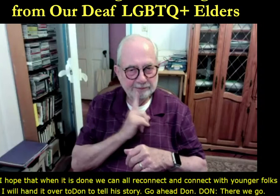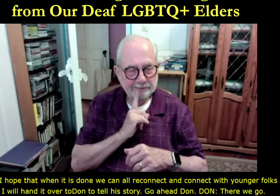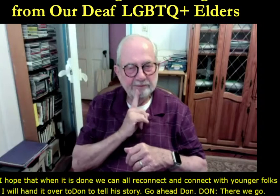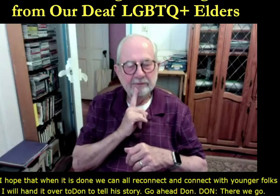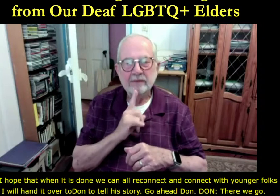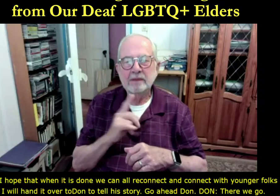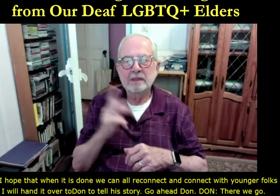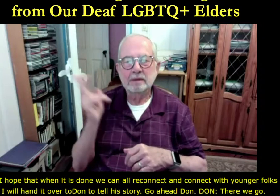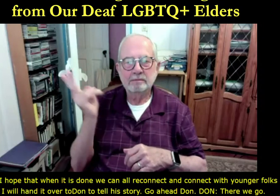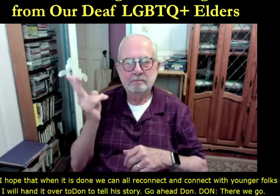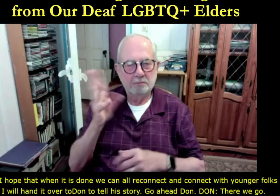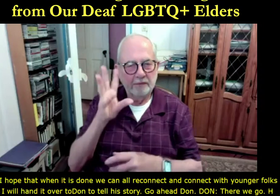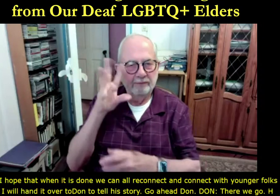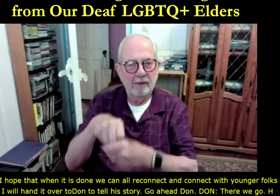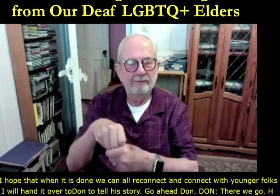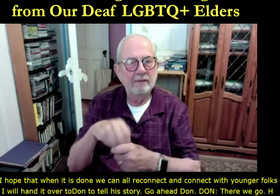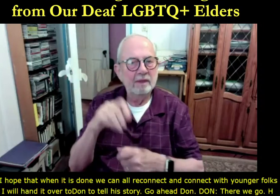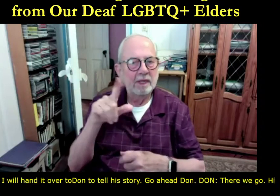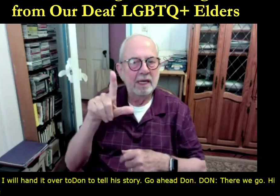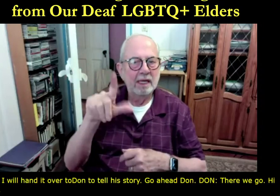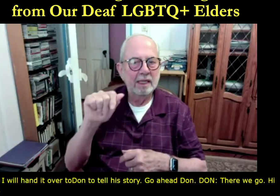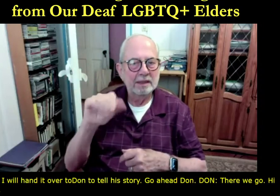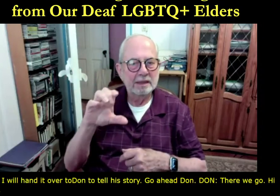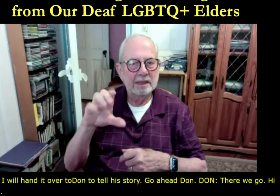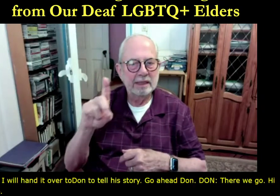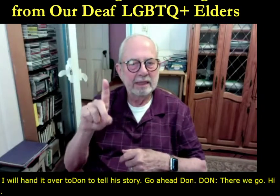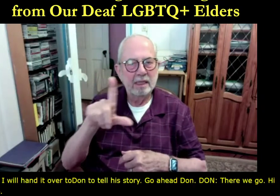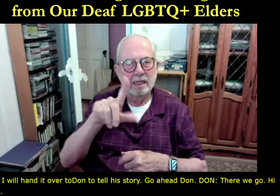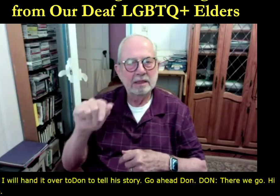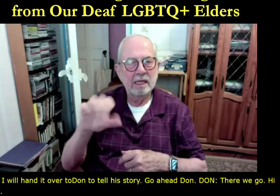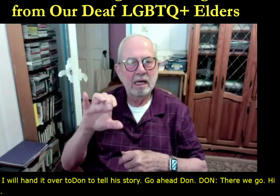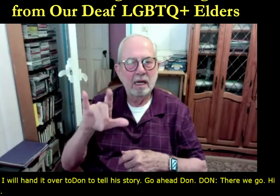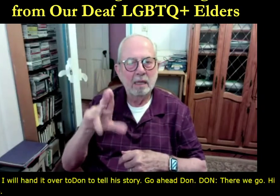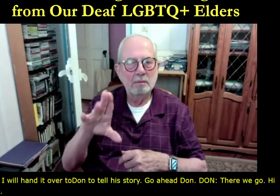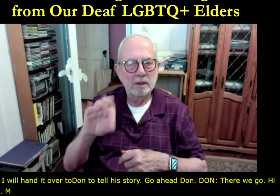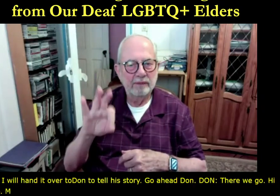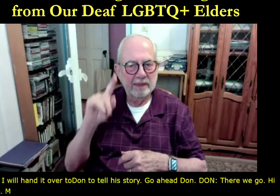my parents as i said were deaf they were involved with lacd